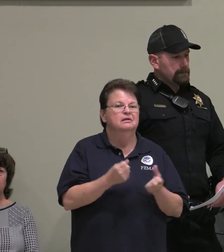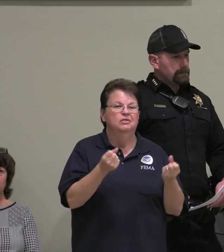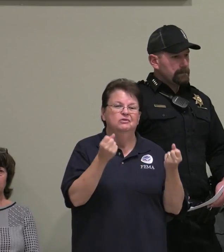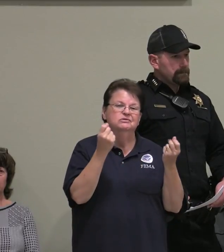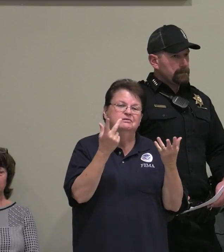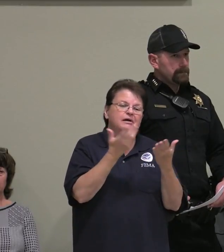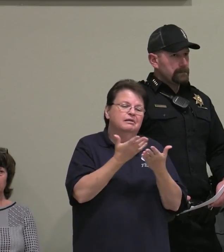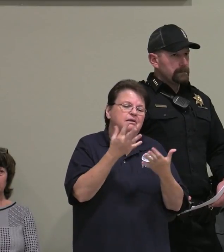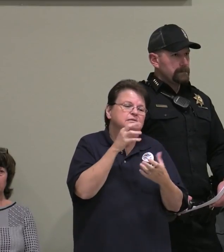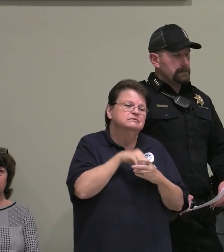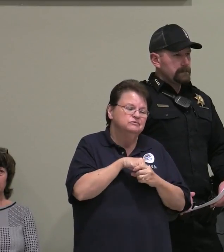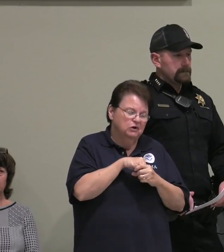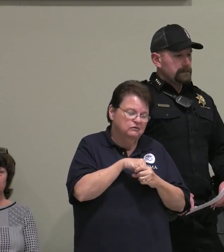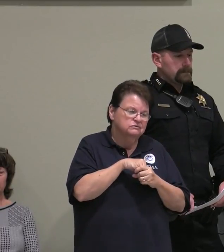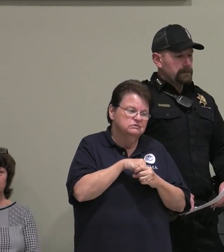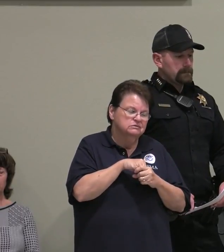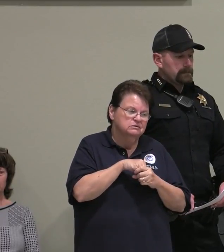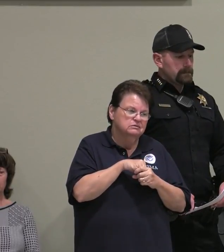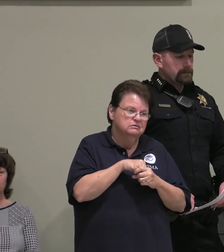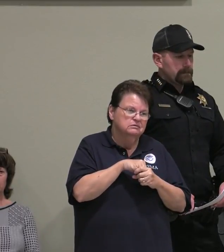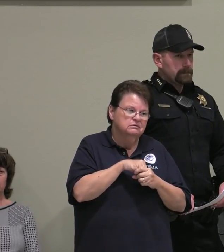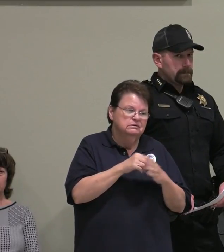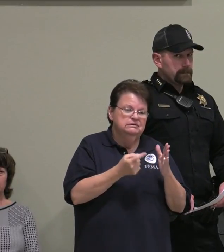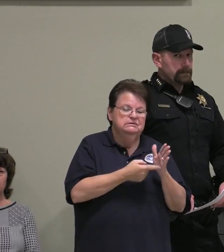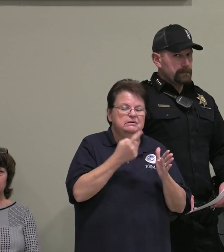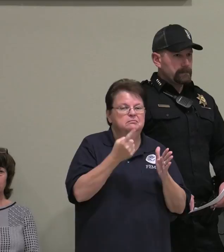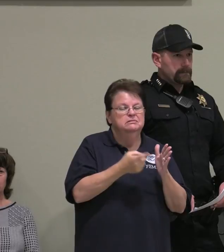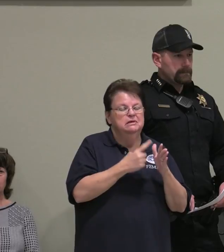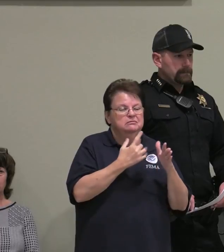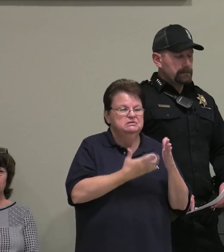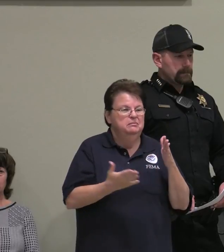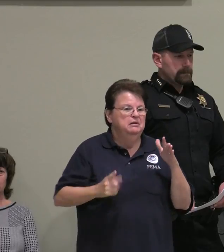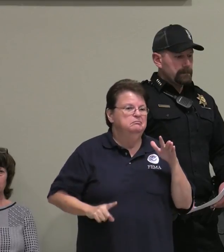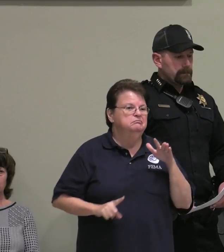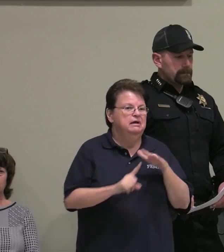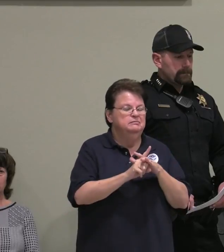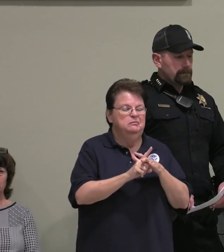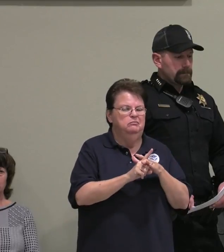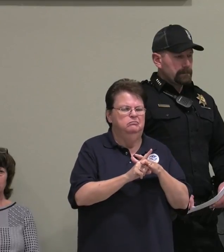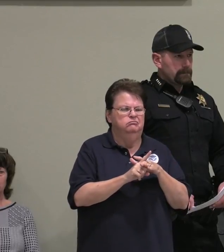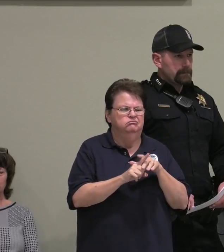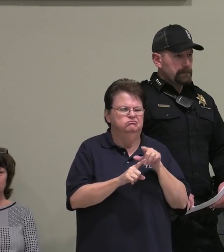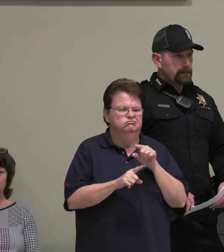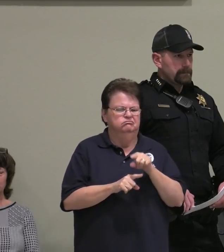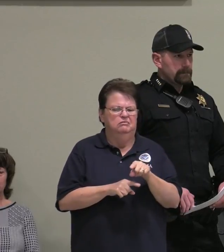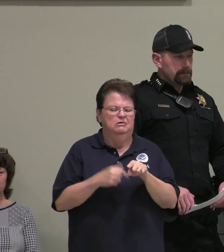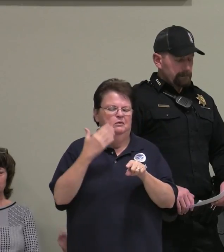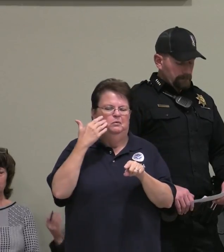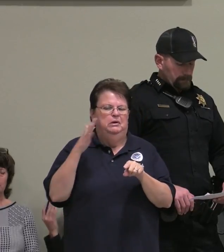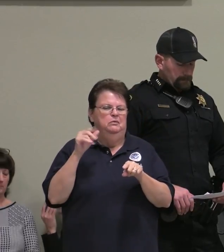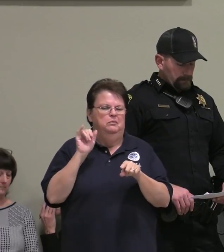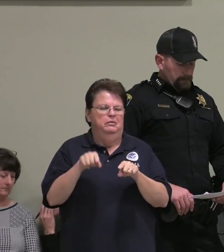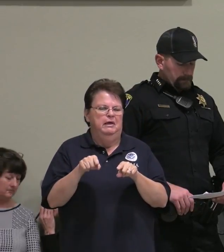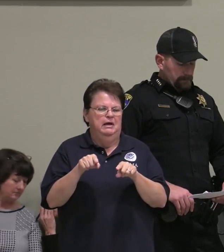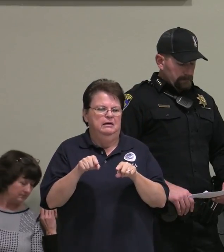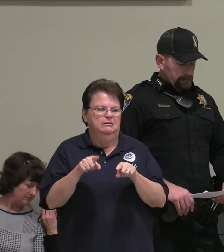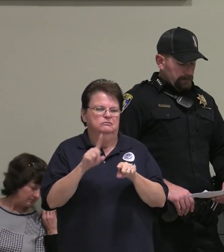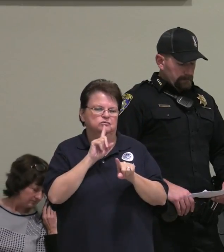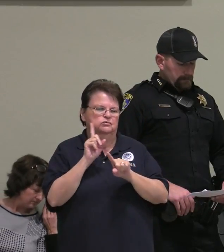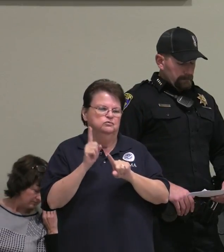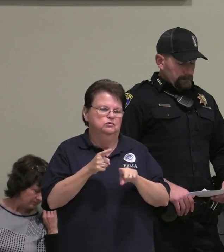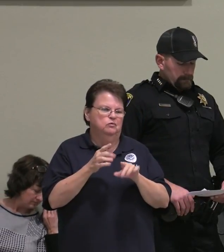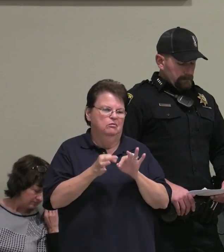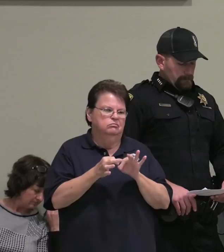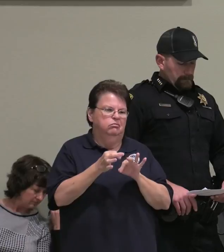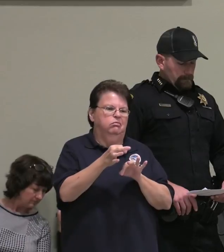lot of factors that go into play. And there are times when something will come up that no one knew about or was unforeseen that result in us having to